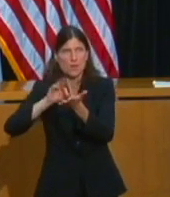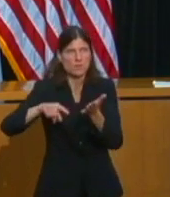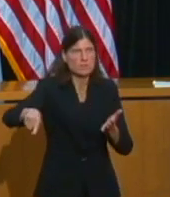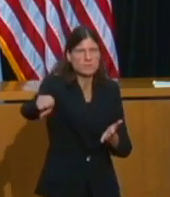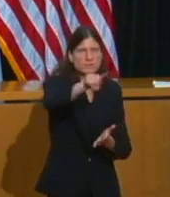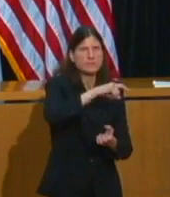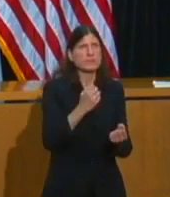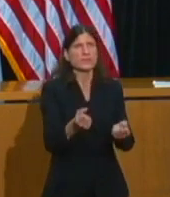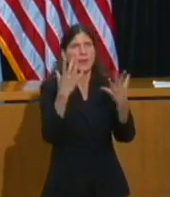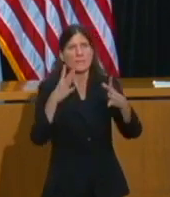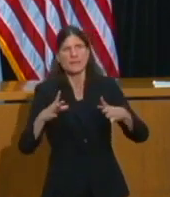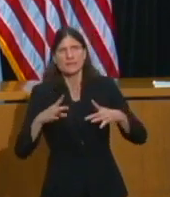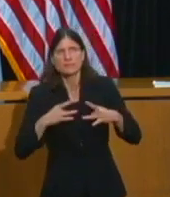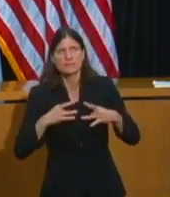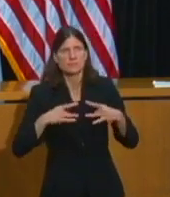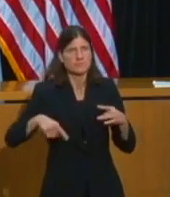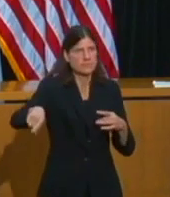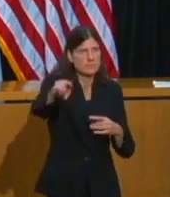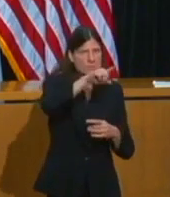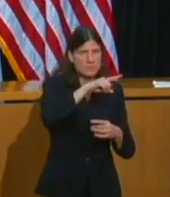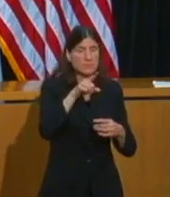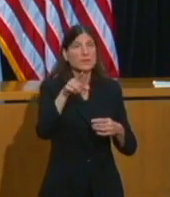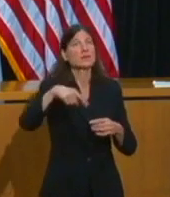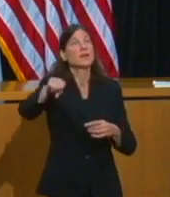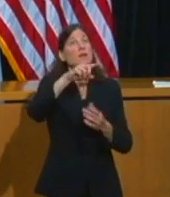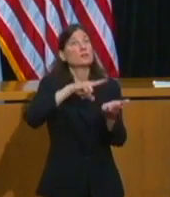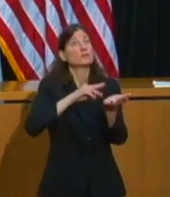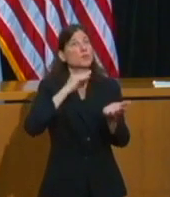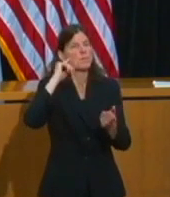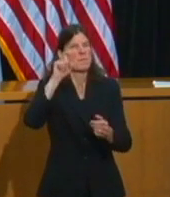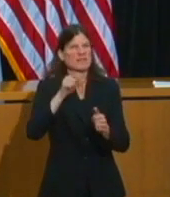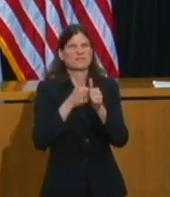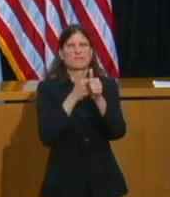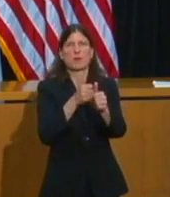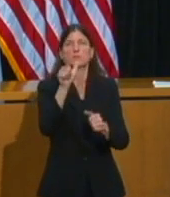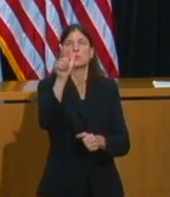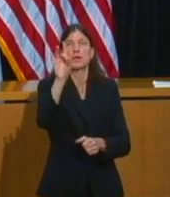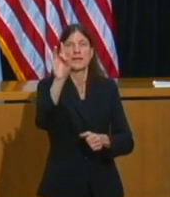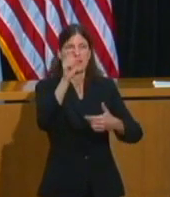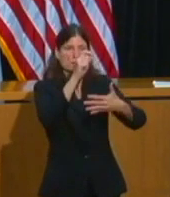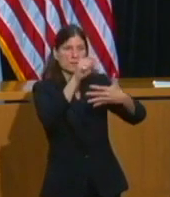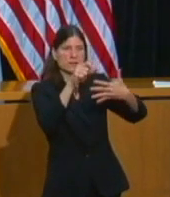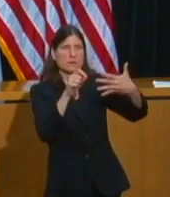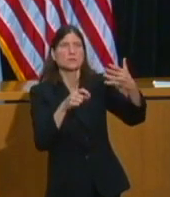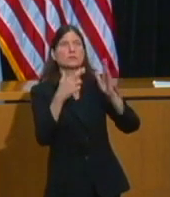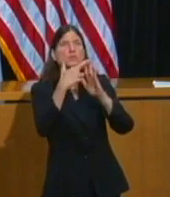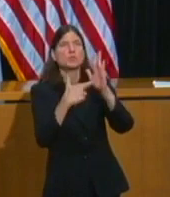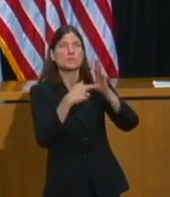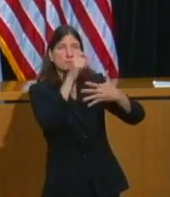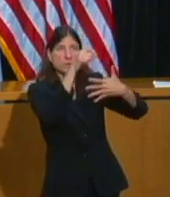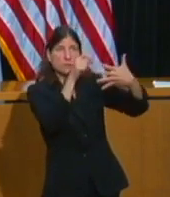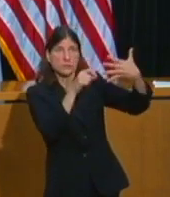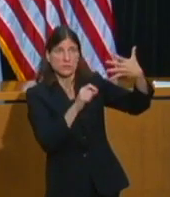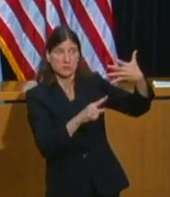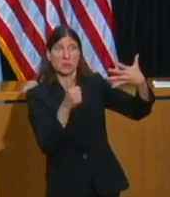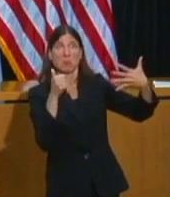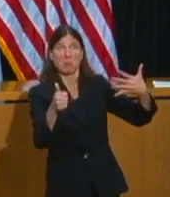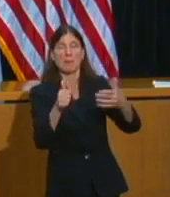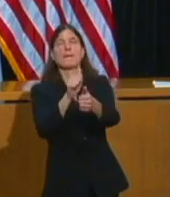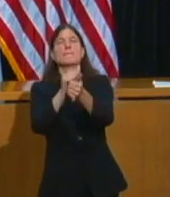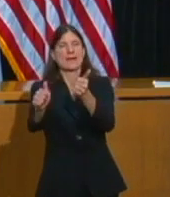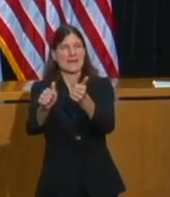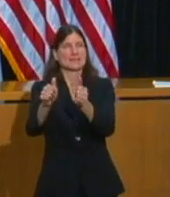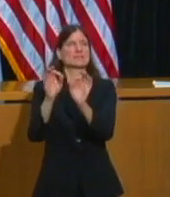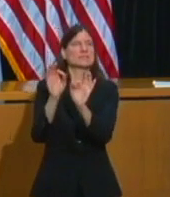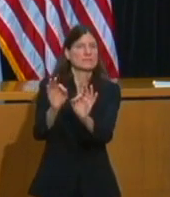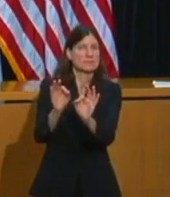checklist. The results of these audits directly impact additional funding a facility will receive going forward if they